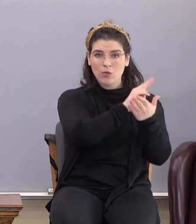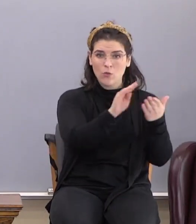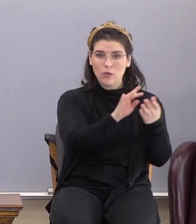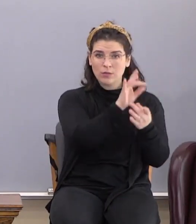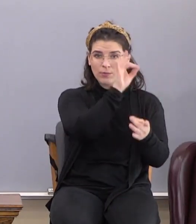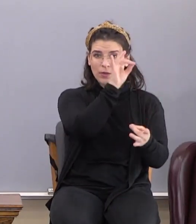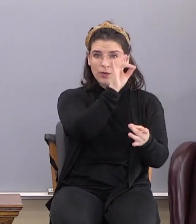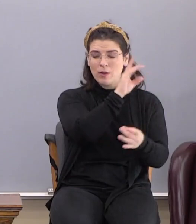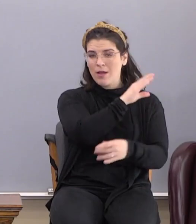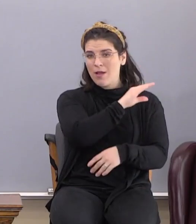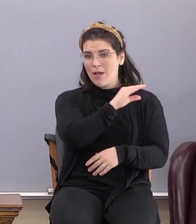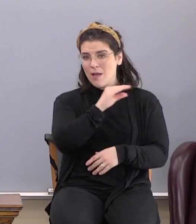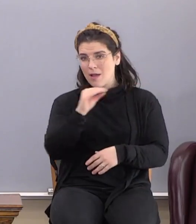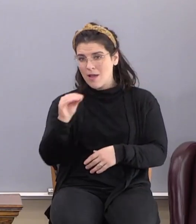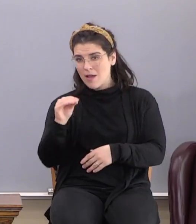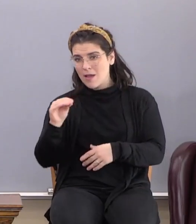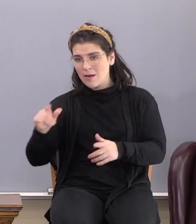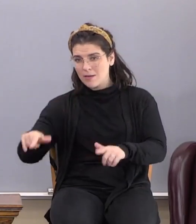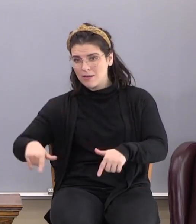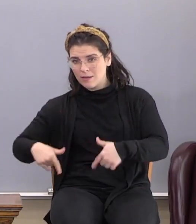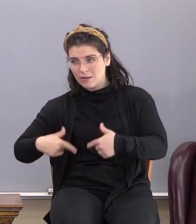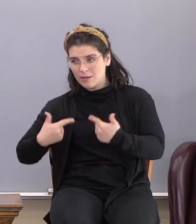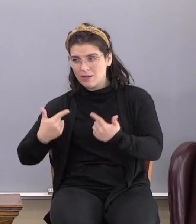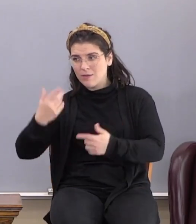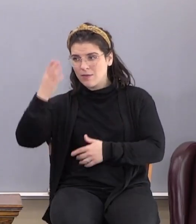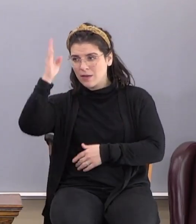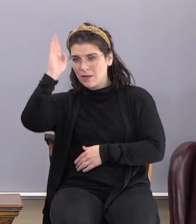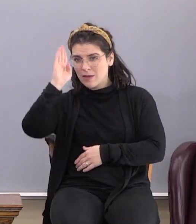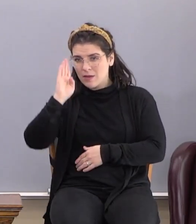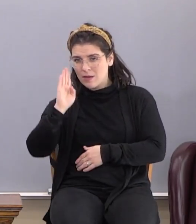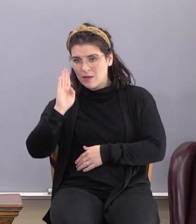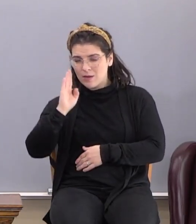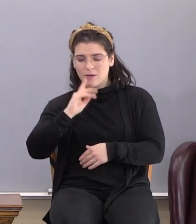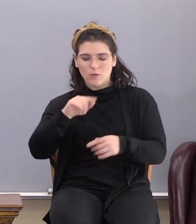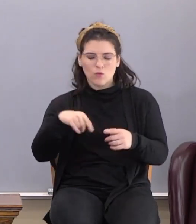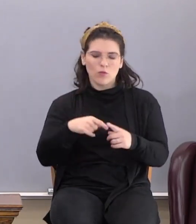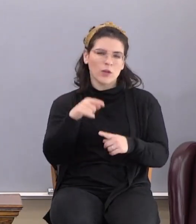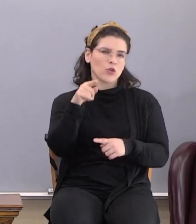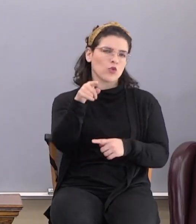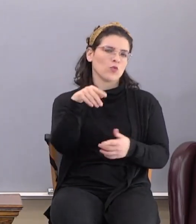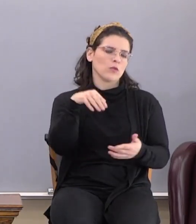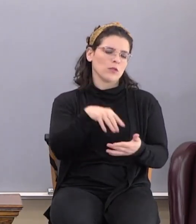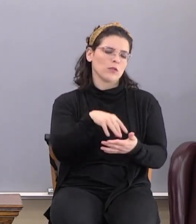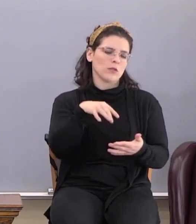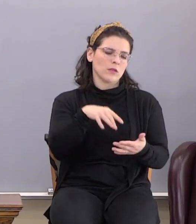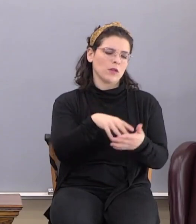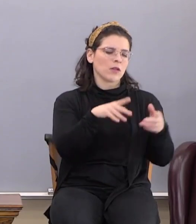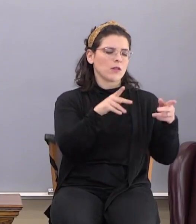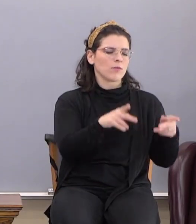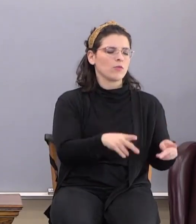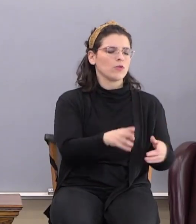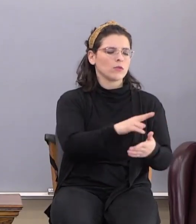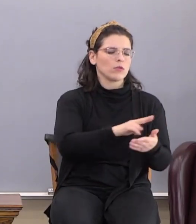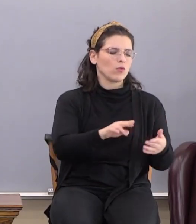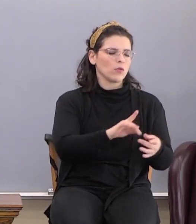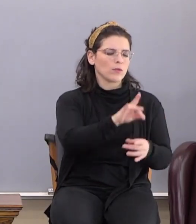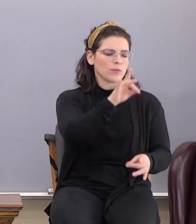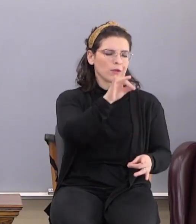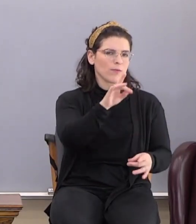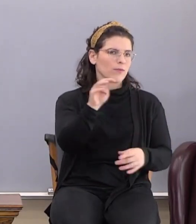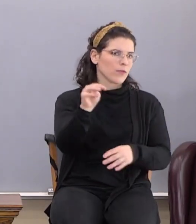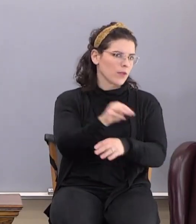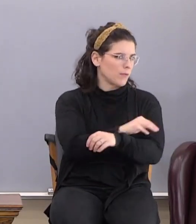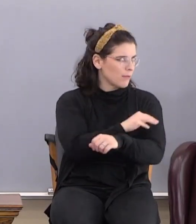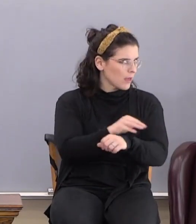Spirit and the living God. When you study the person of the Holy Spirit, when we study the